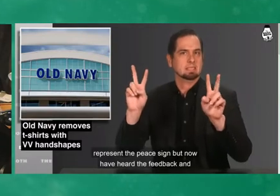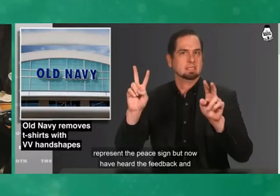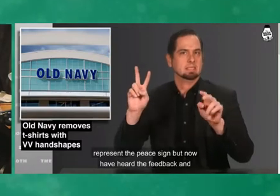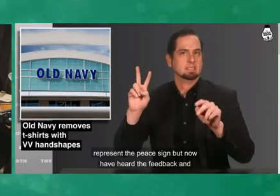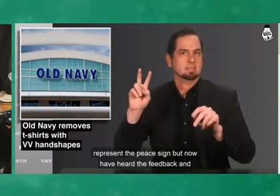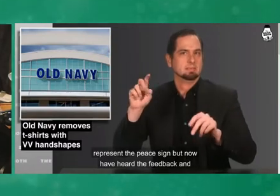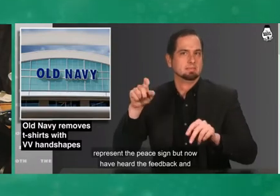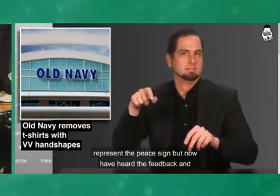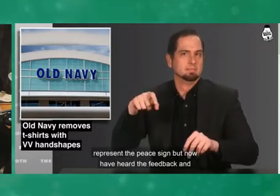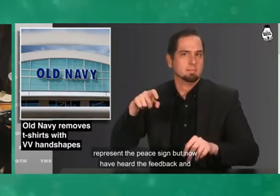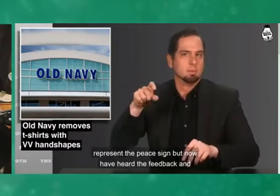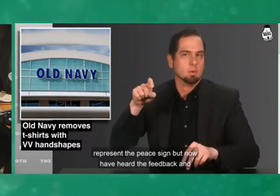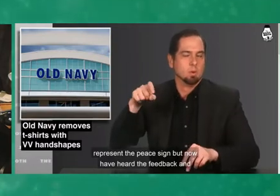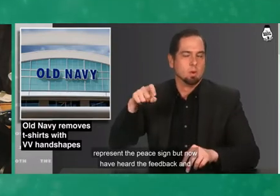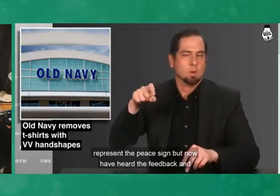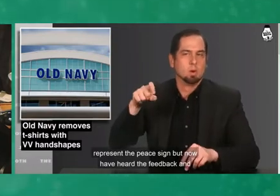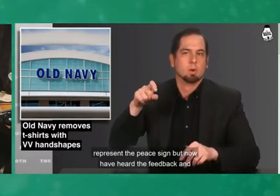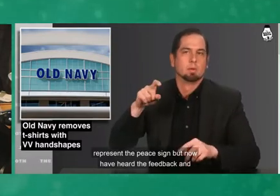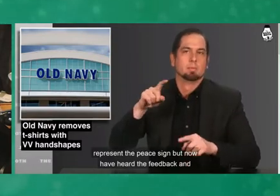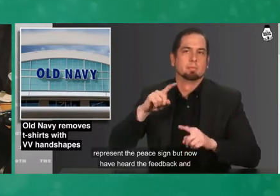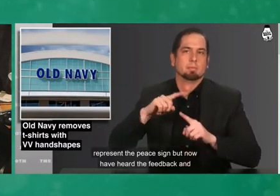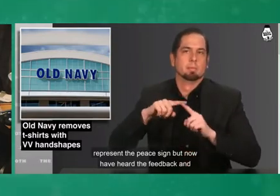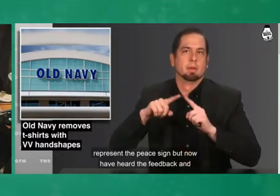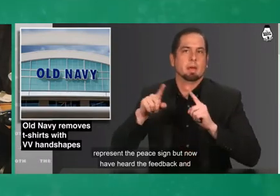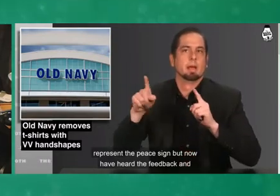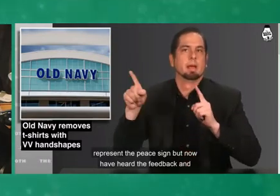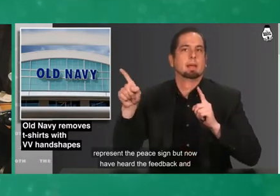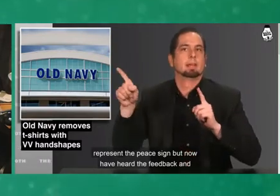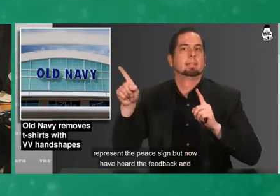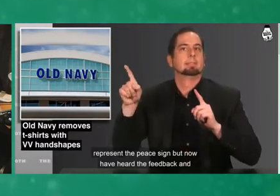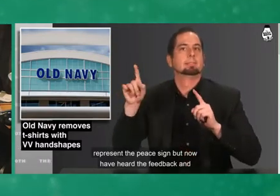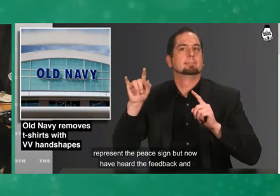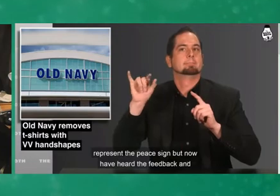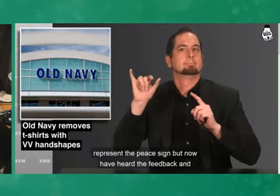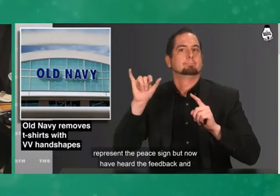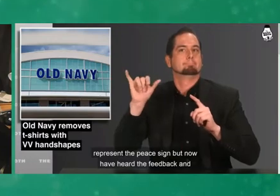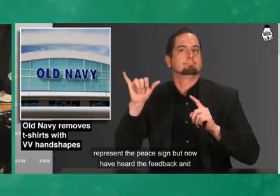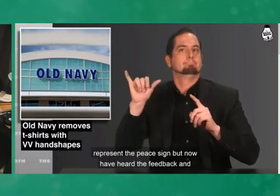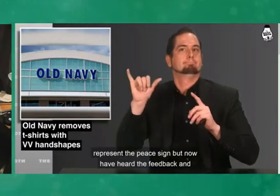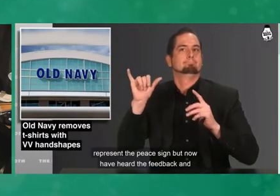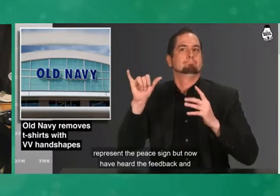peace. That's what it should have been. But